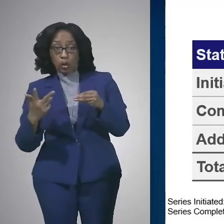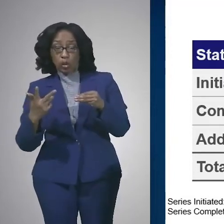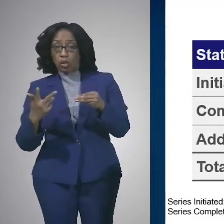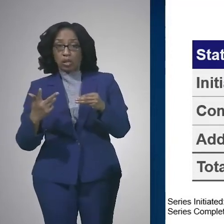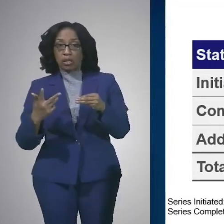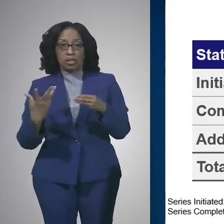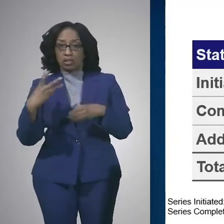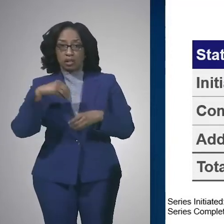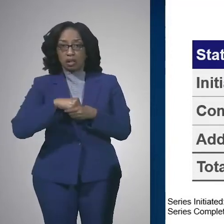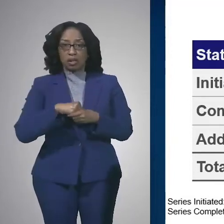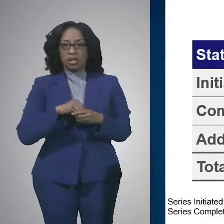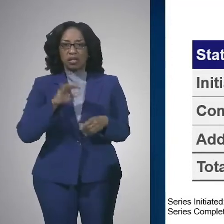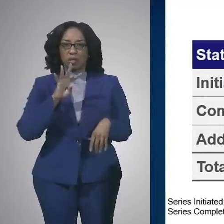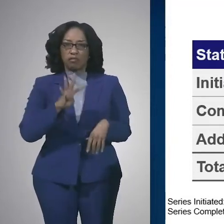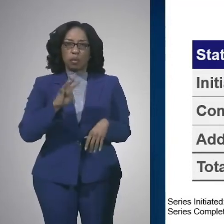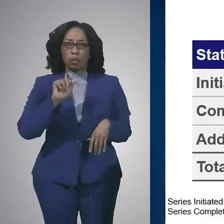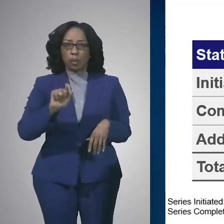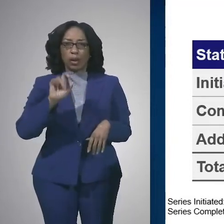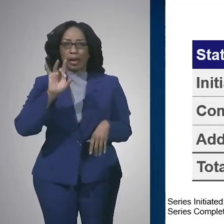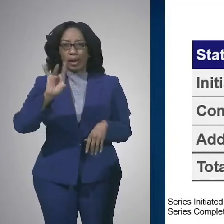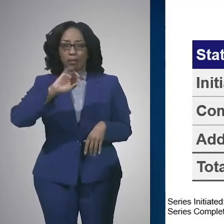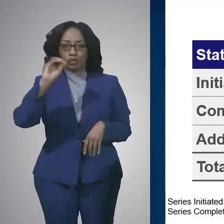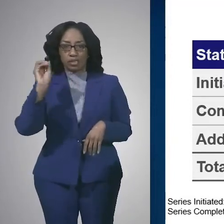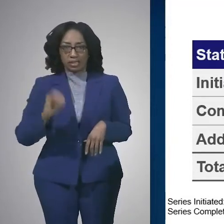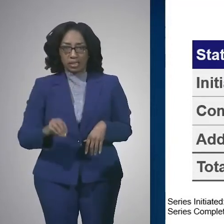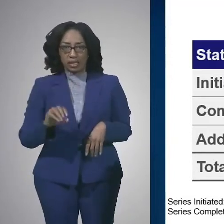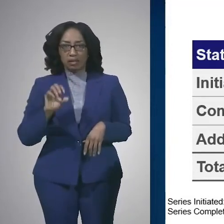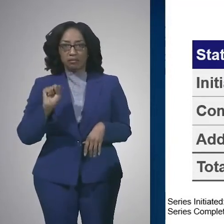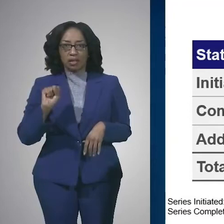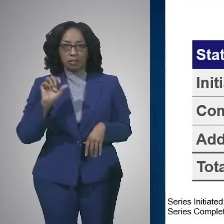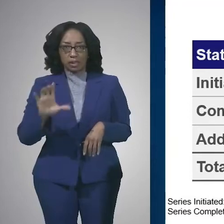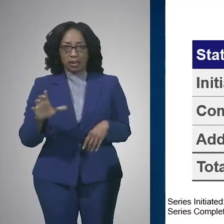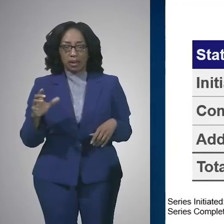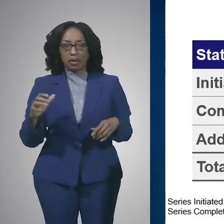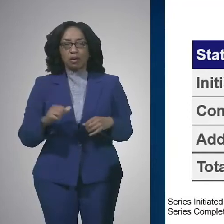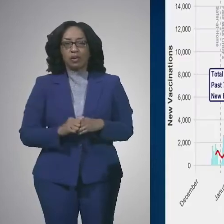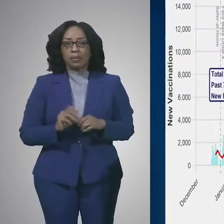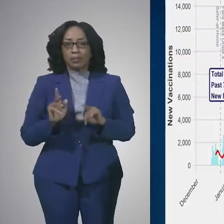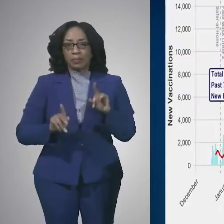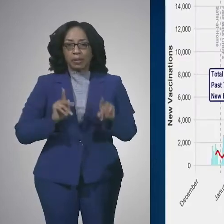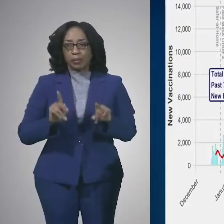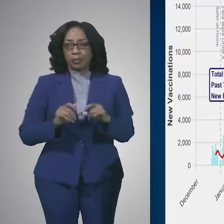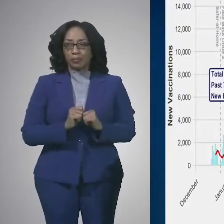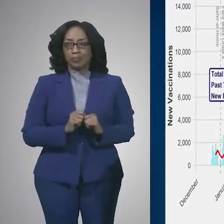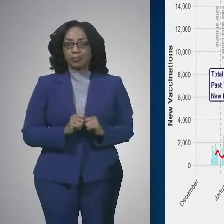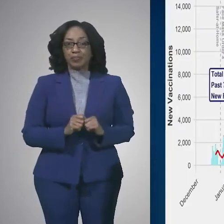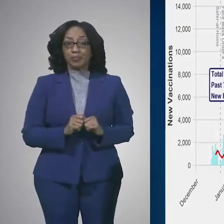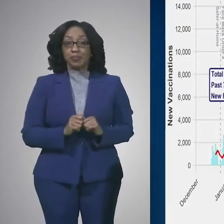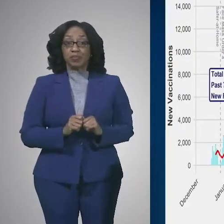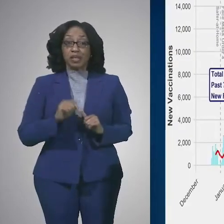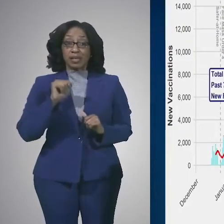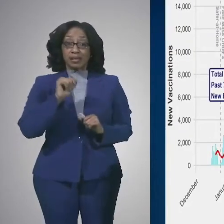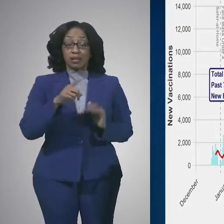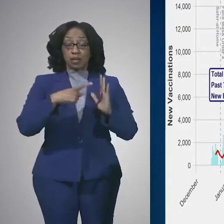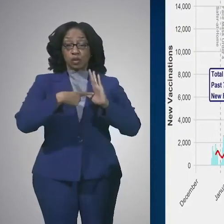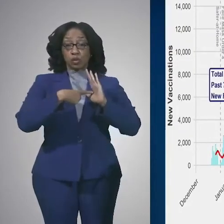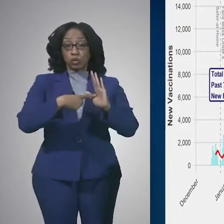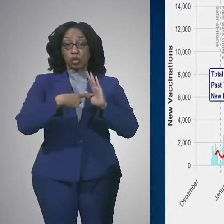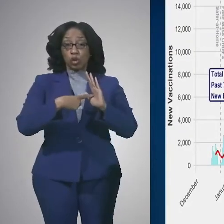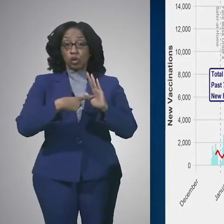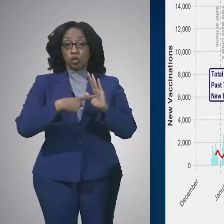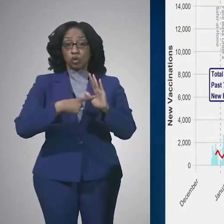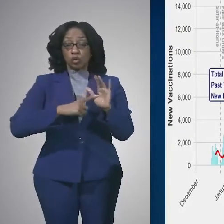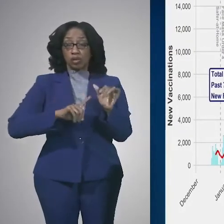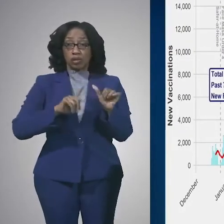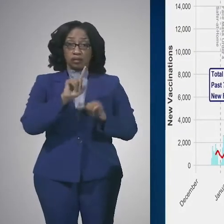vaccine, which is about 4.8% of the Shelby County population. Next slide. This chart shows the